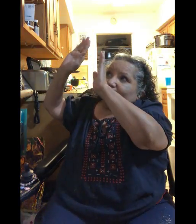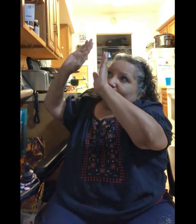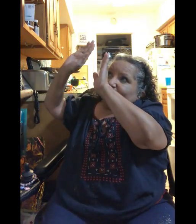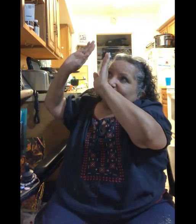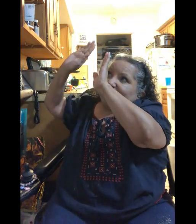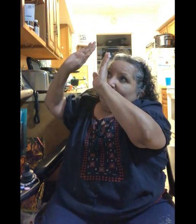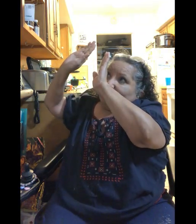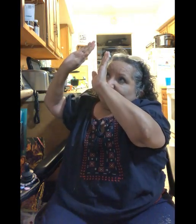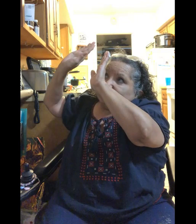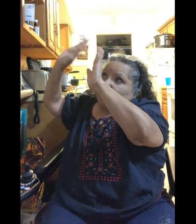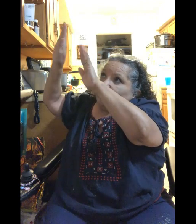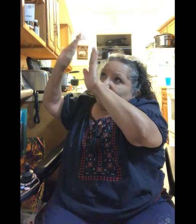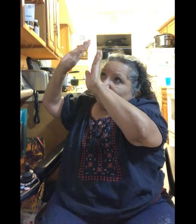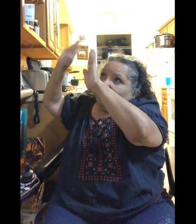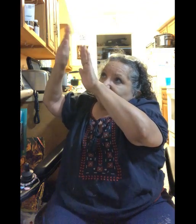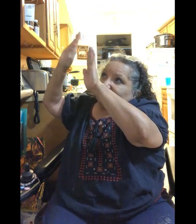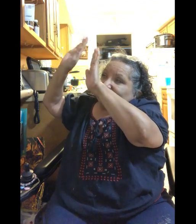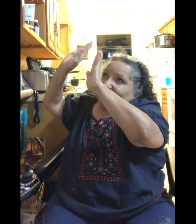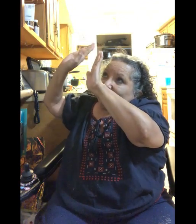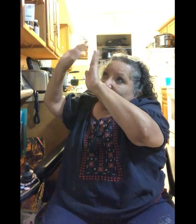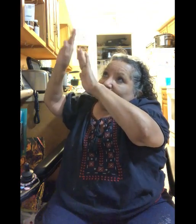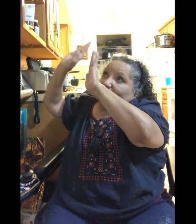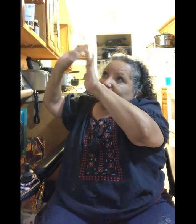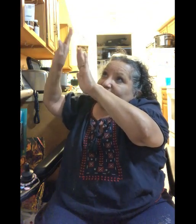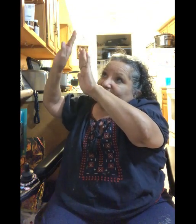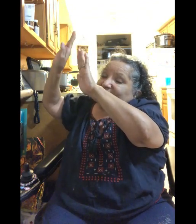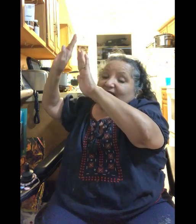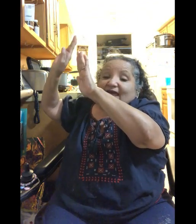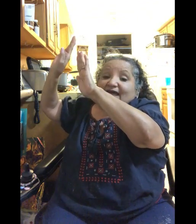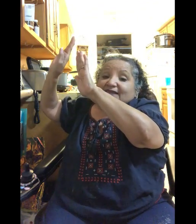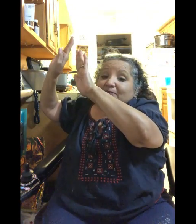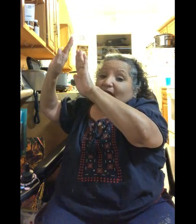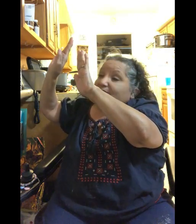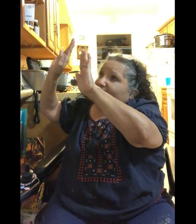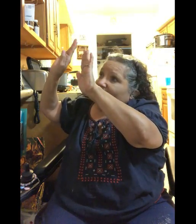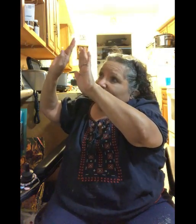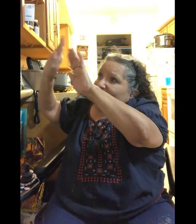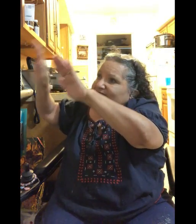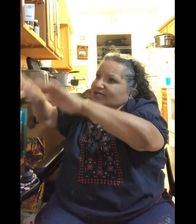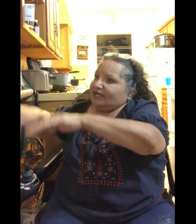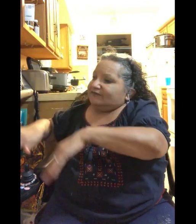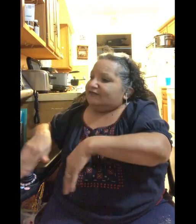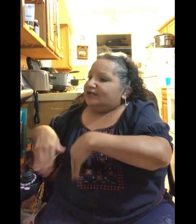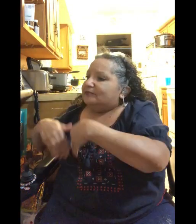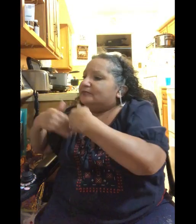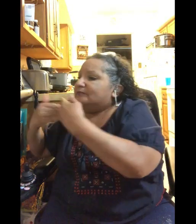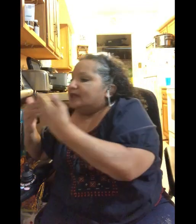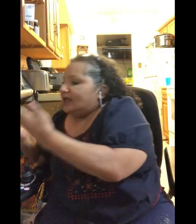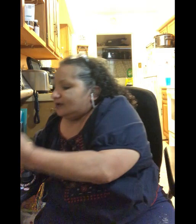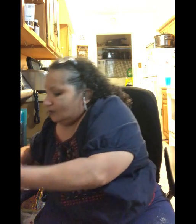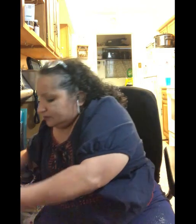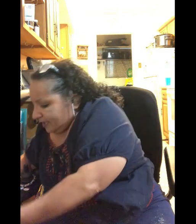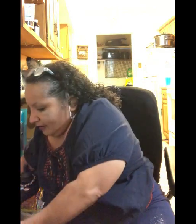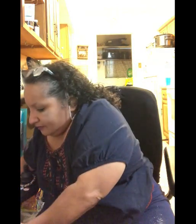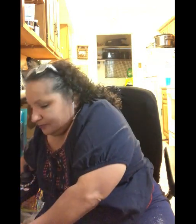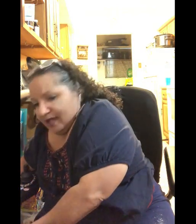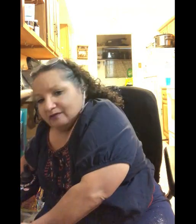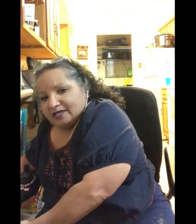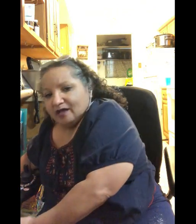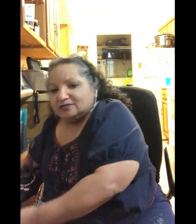going to tap the top of the mountain. Mountains. And then bow down. It's kind of flip and go down, bow down.